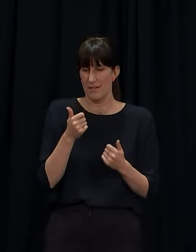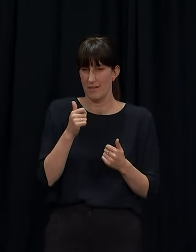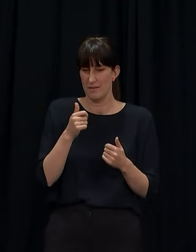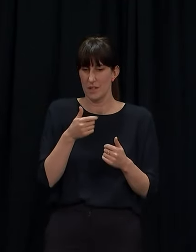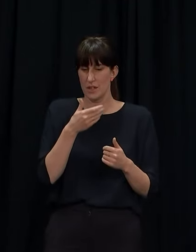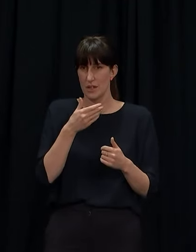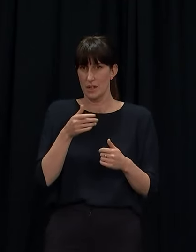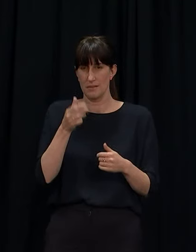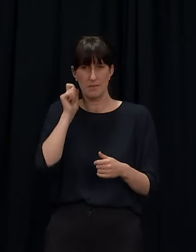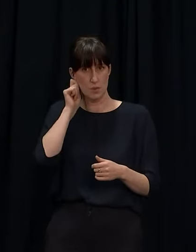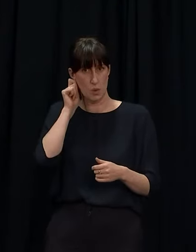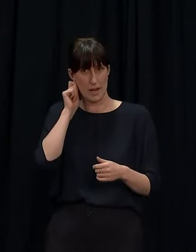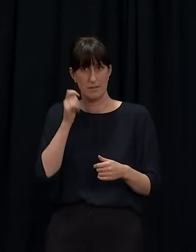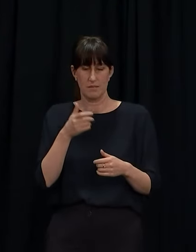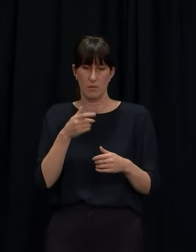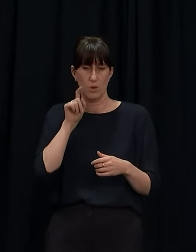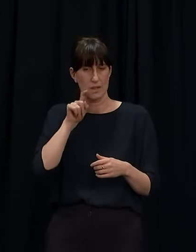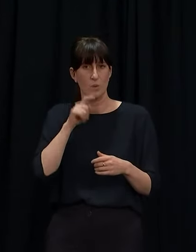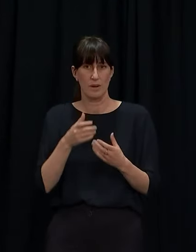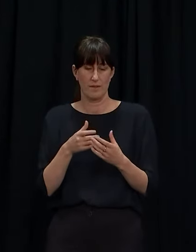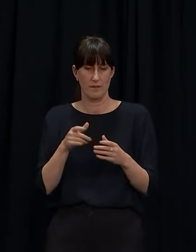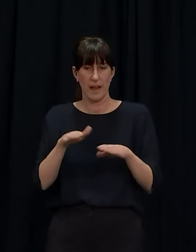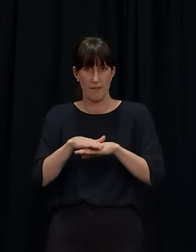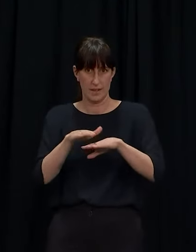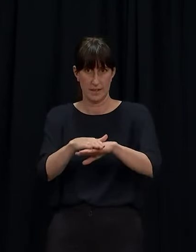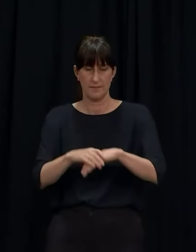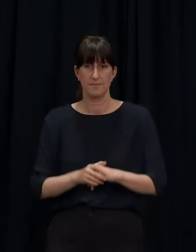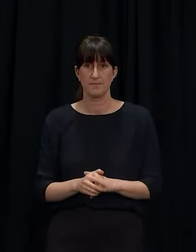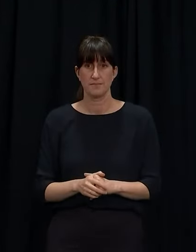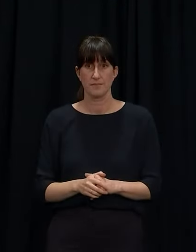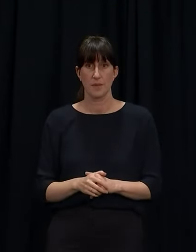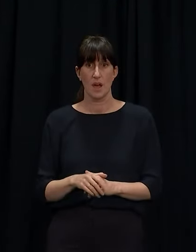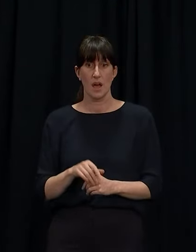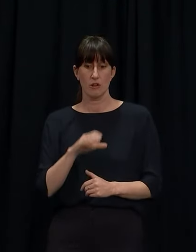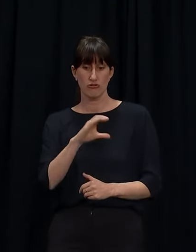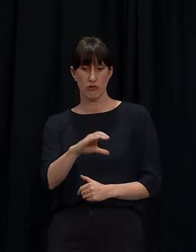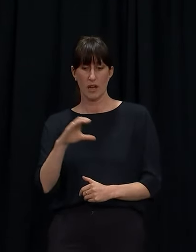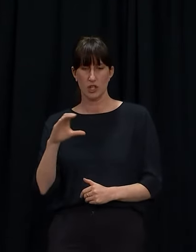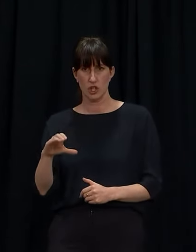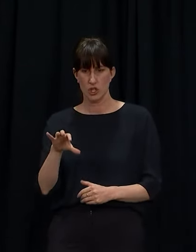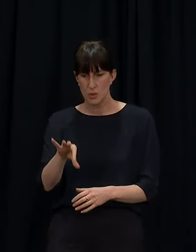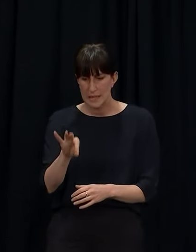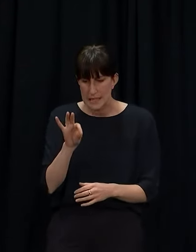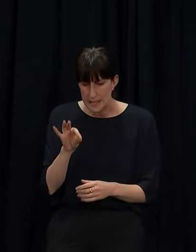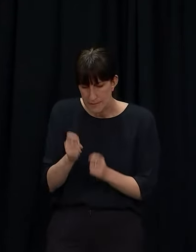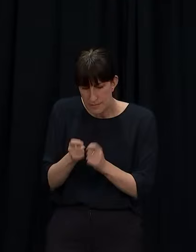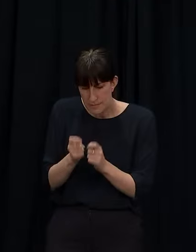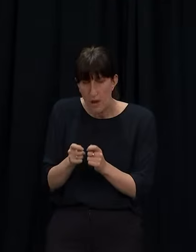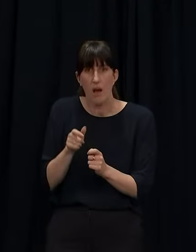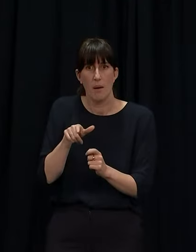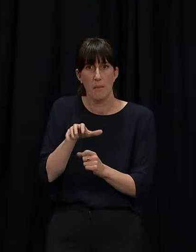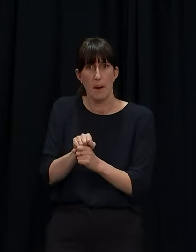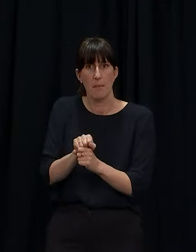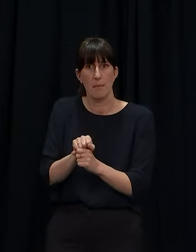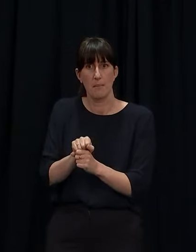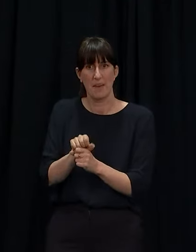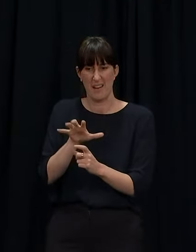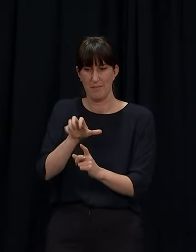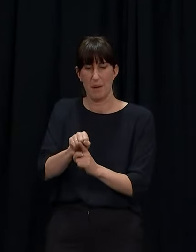COVID-19 has been detected in samples from the Christchurch catchment on Saturday and Monday.